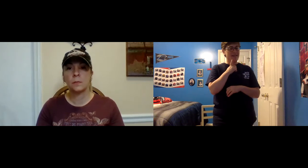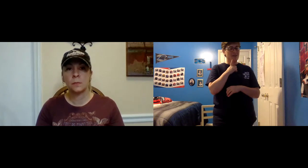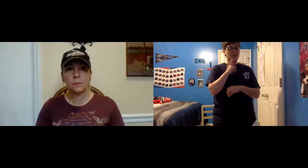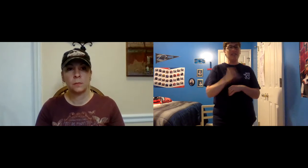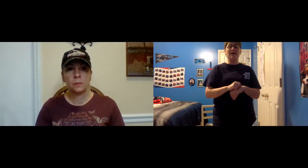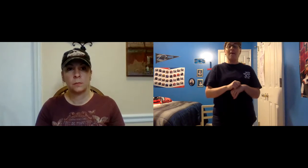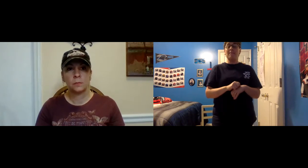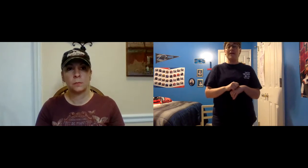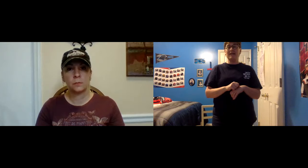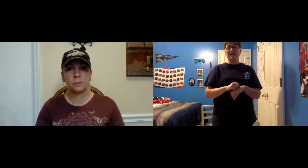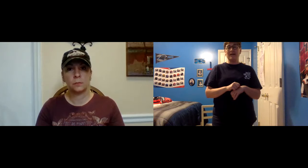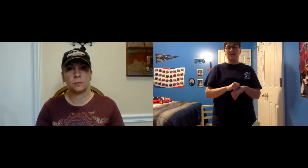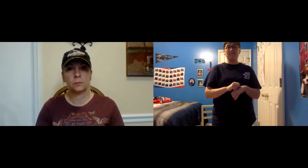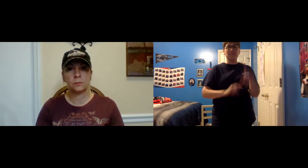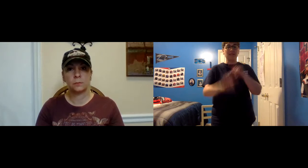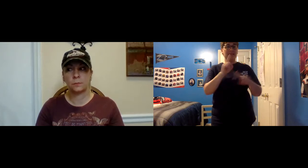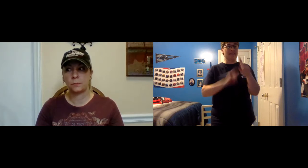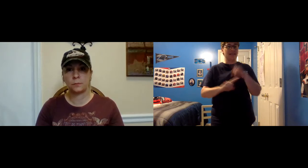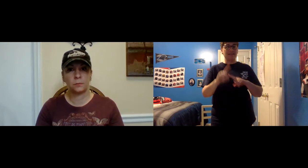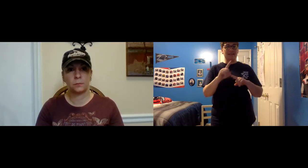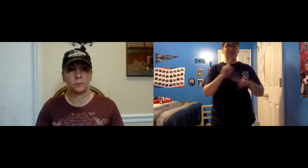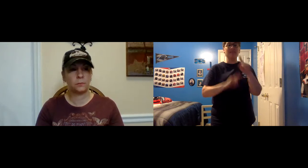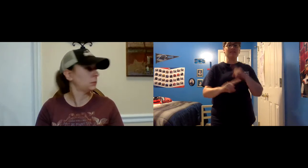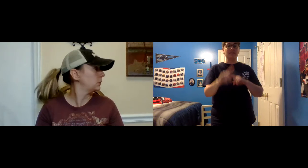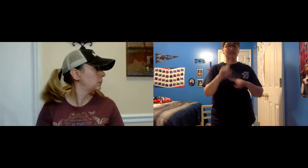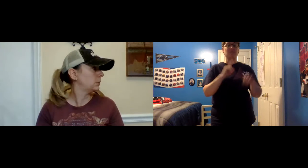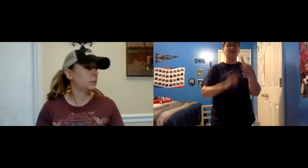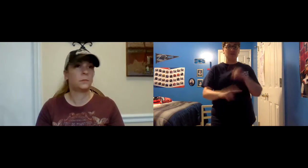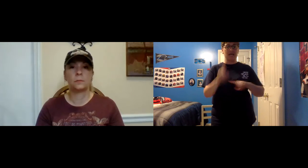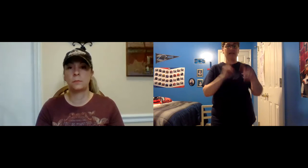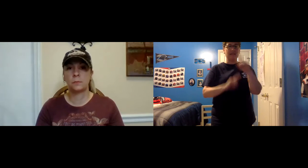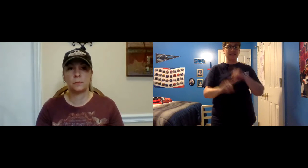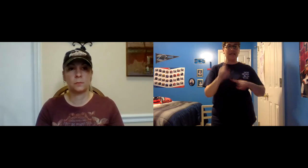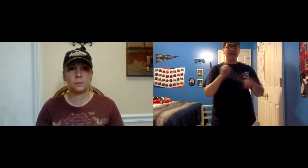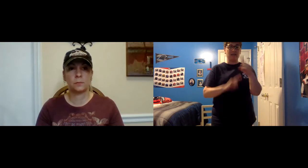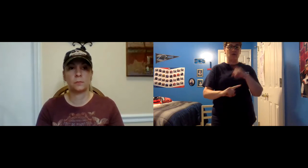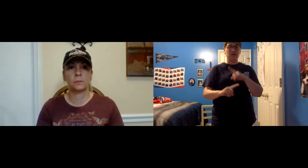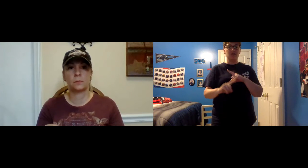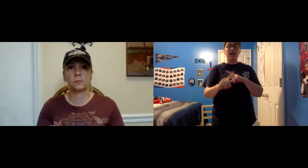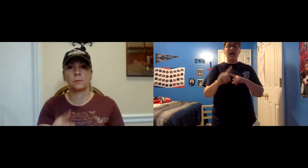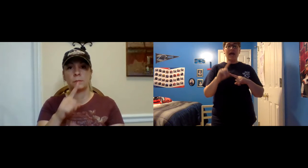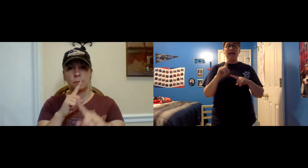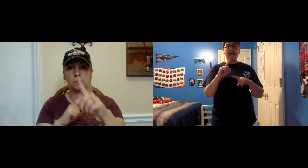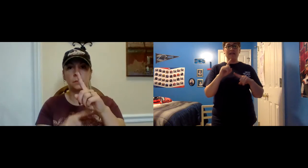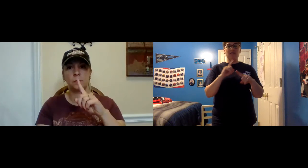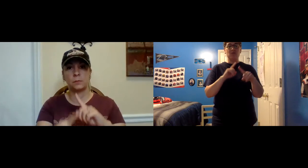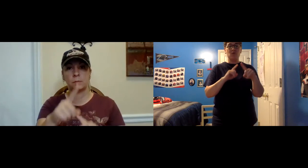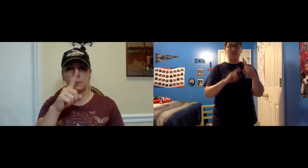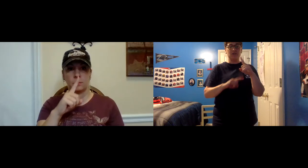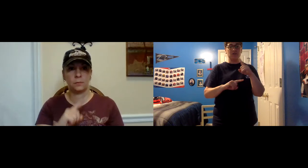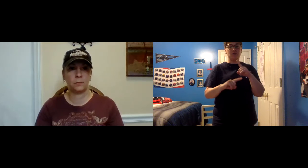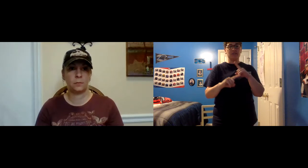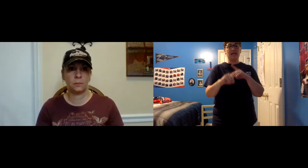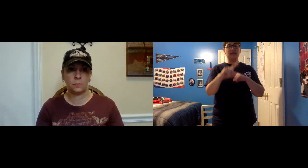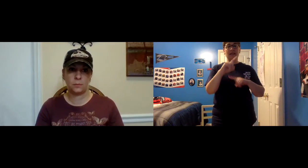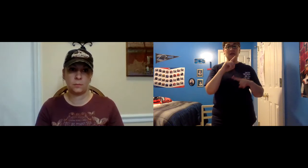is actually, but that's not the same. This is simply for sign language. And if you want